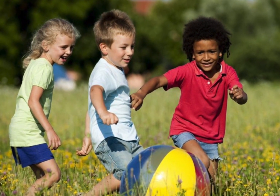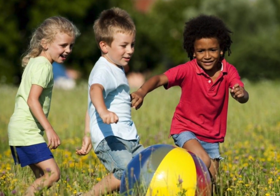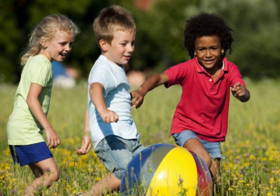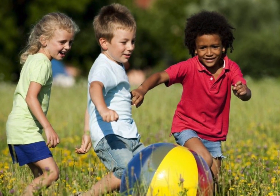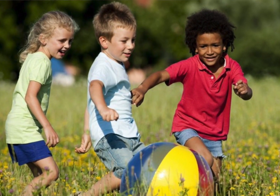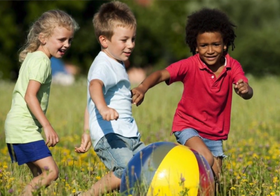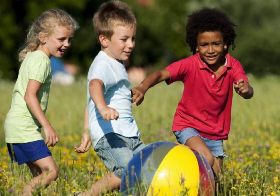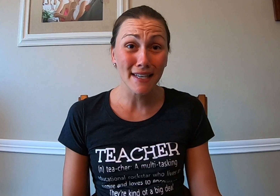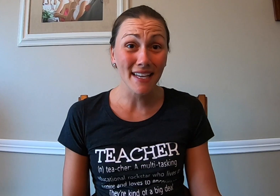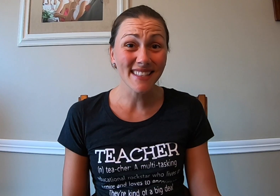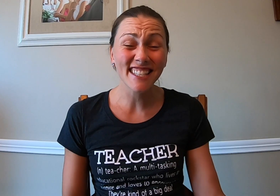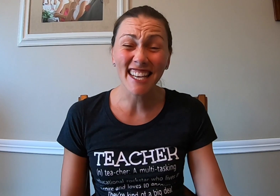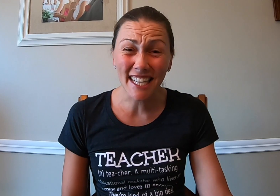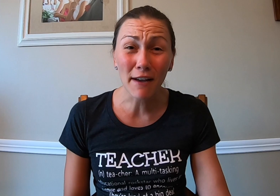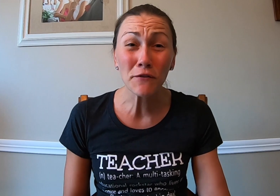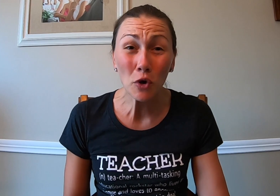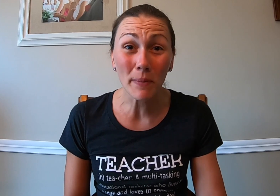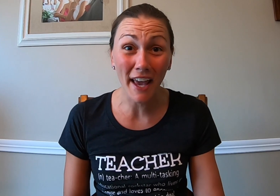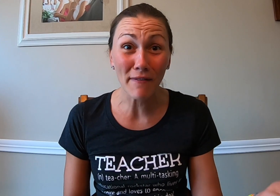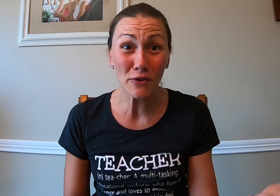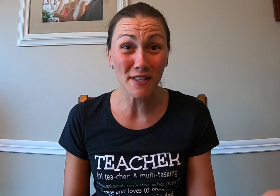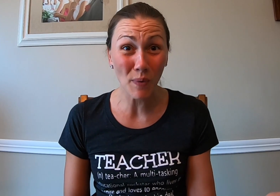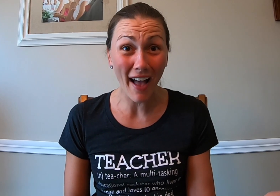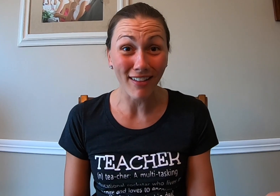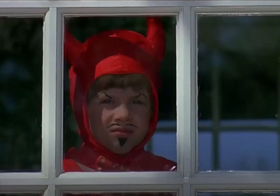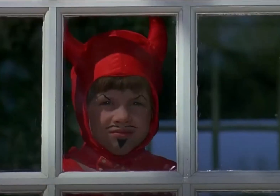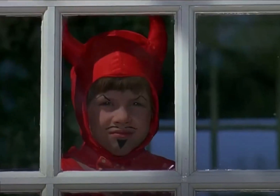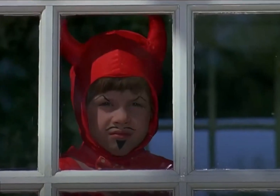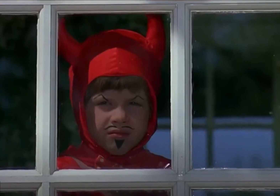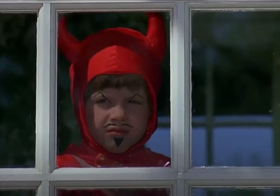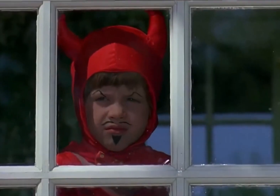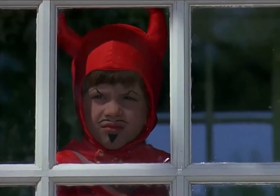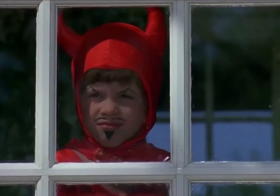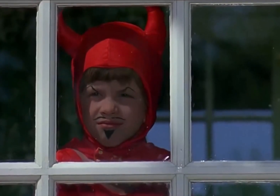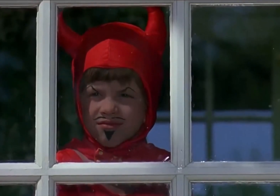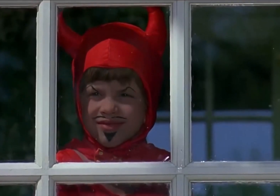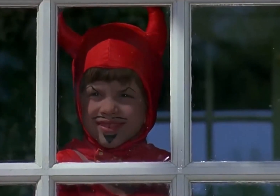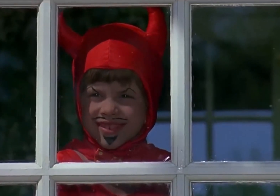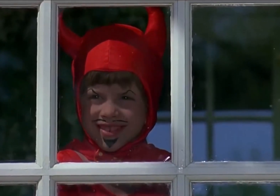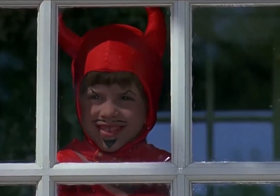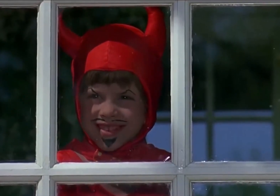express their wants and needs tend to have fewer behaviors as well. I had some magic of my own.